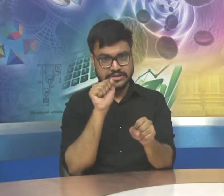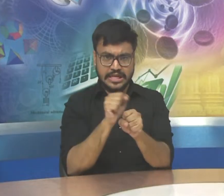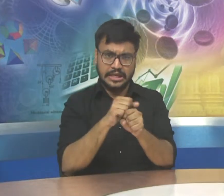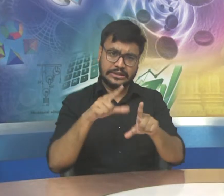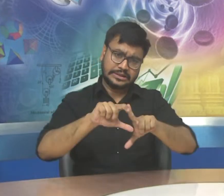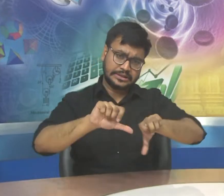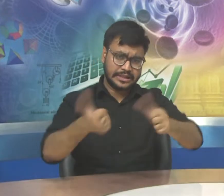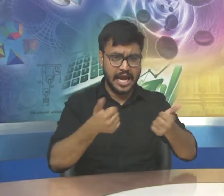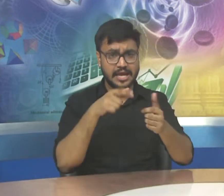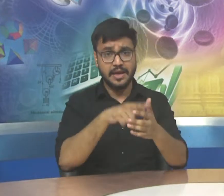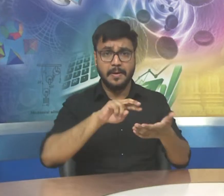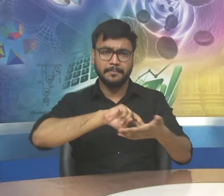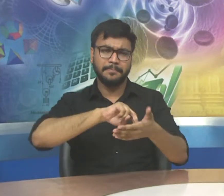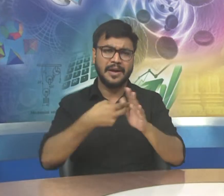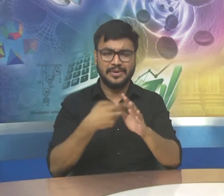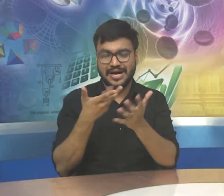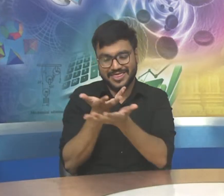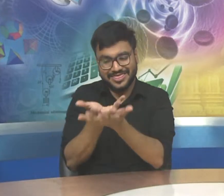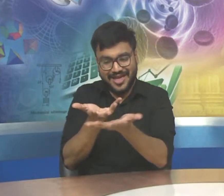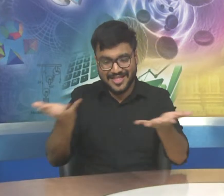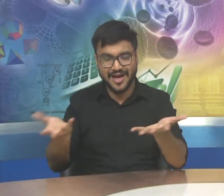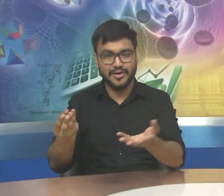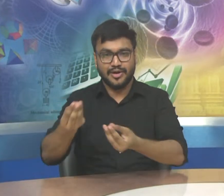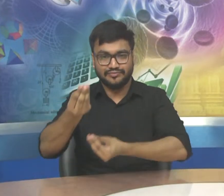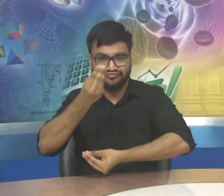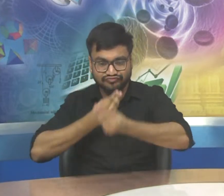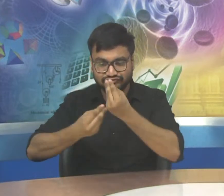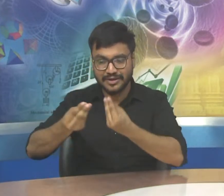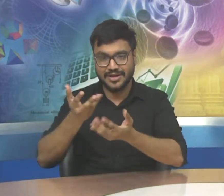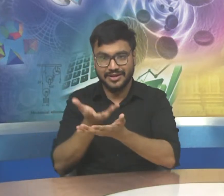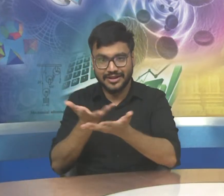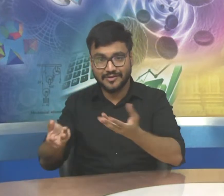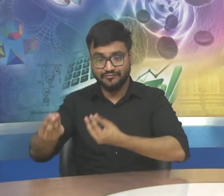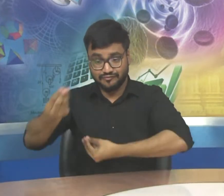Basically, energy is the ability to do work.